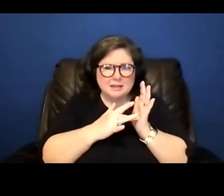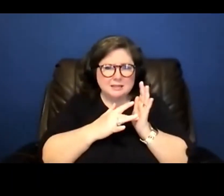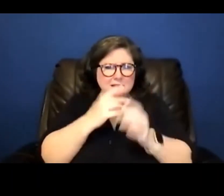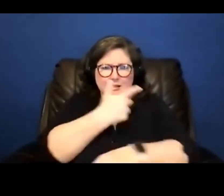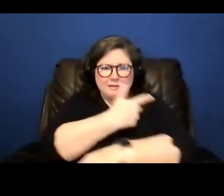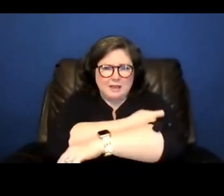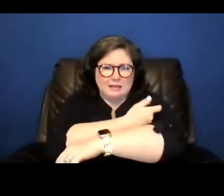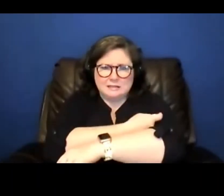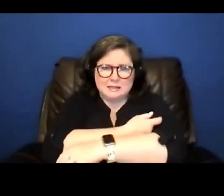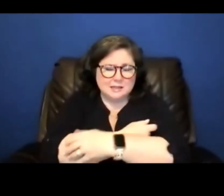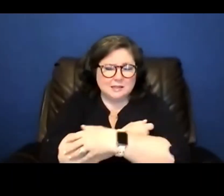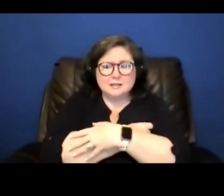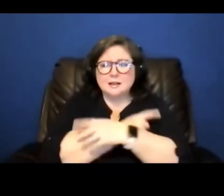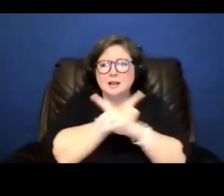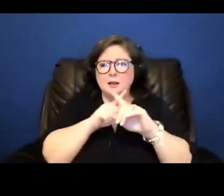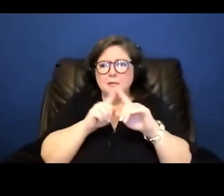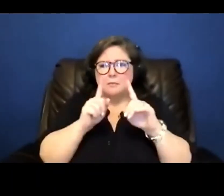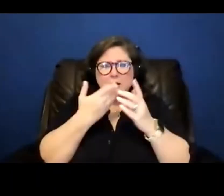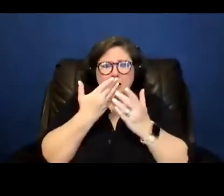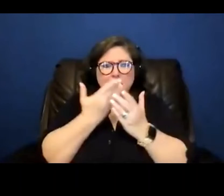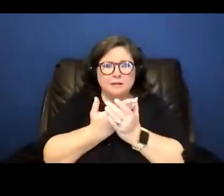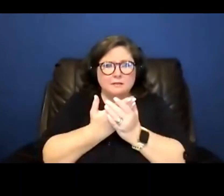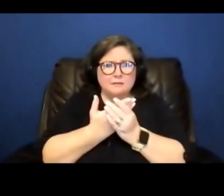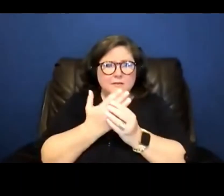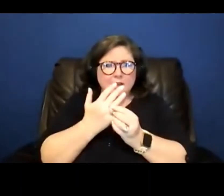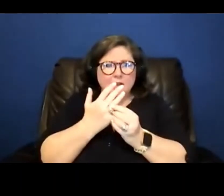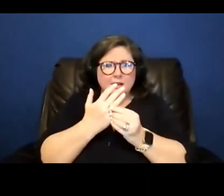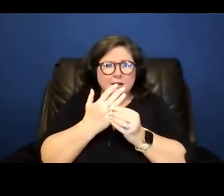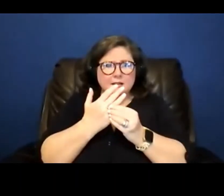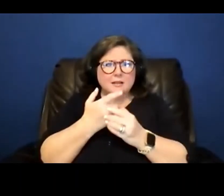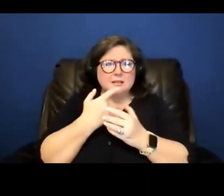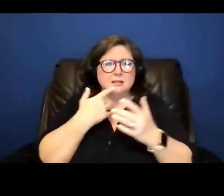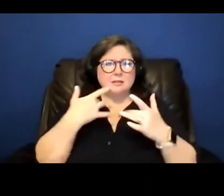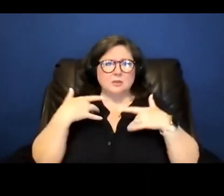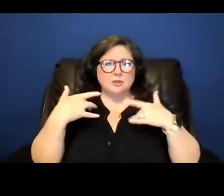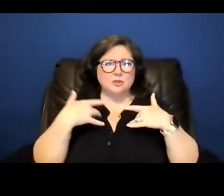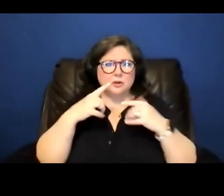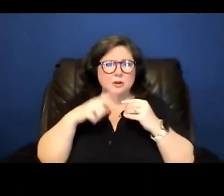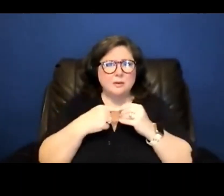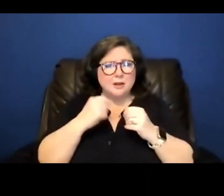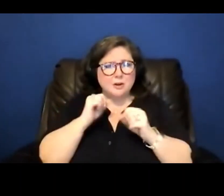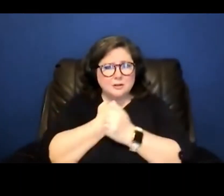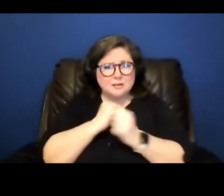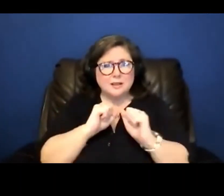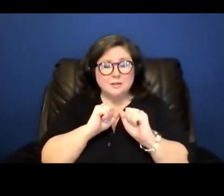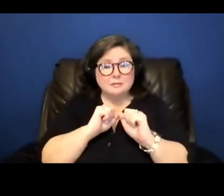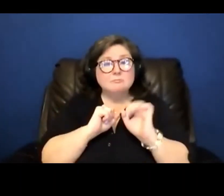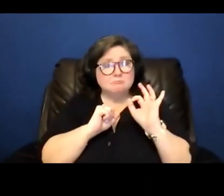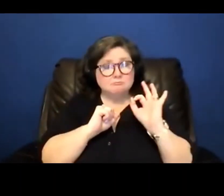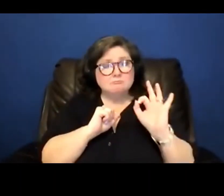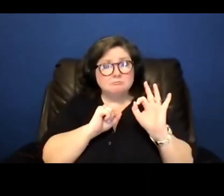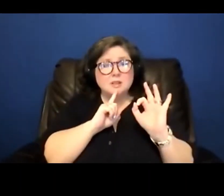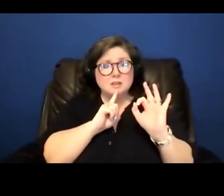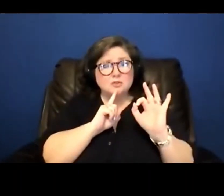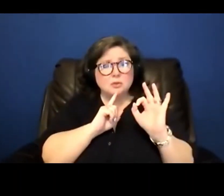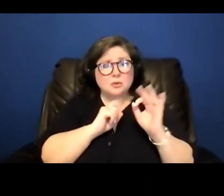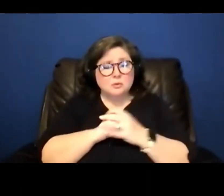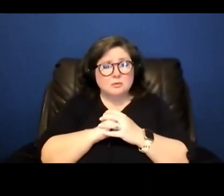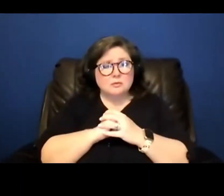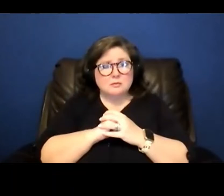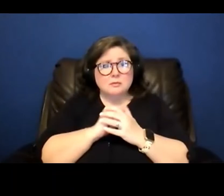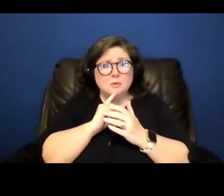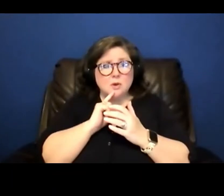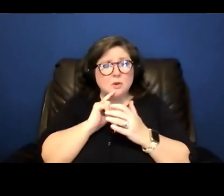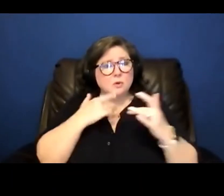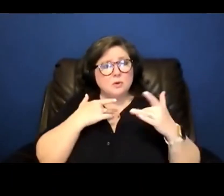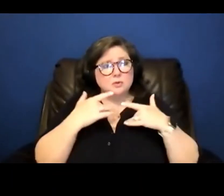vaccine, but the fact that they, when he said they're concerned about our safety, they really were concerned about